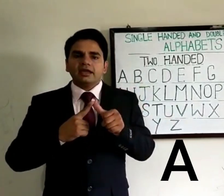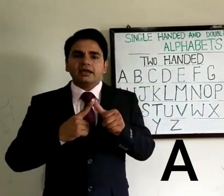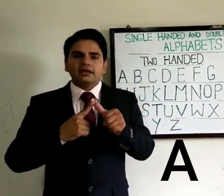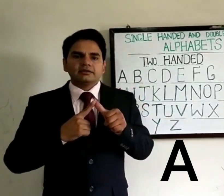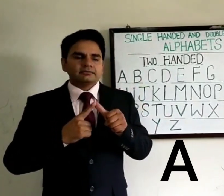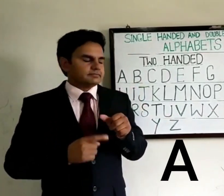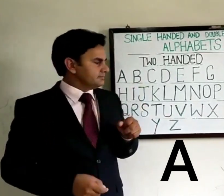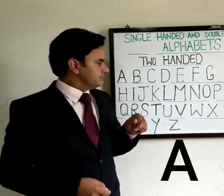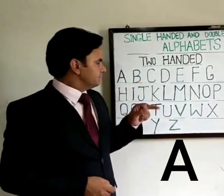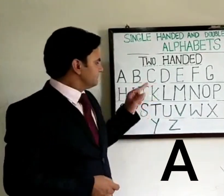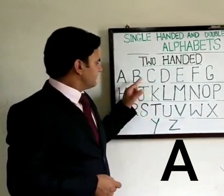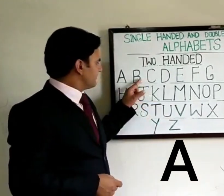A,